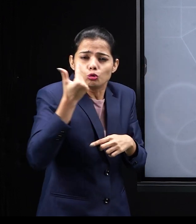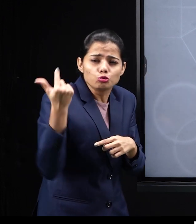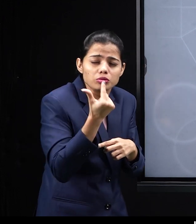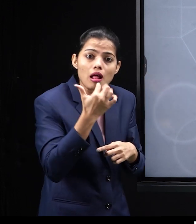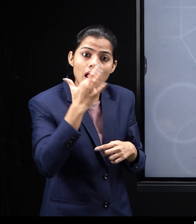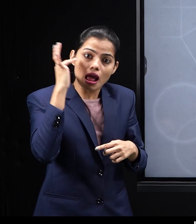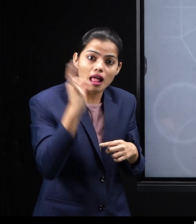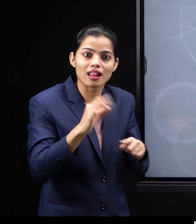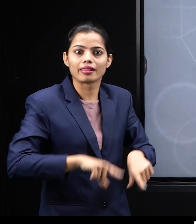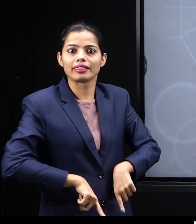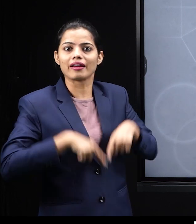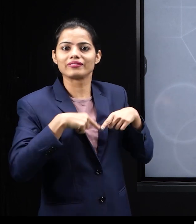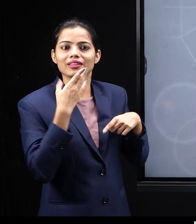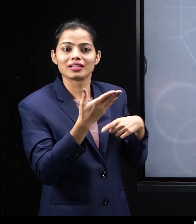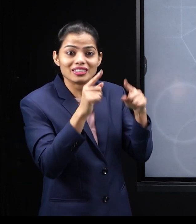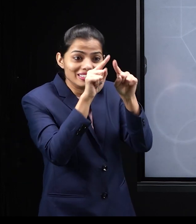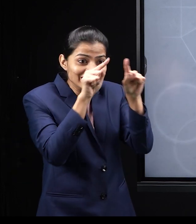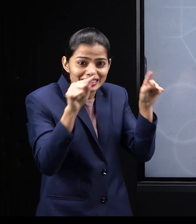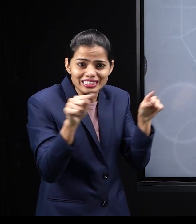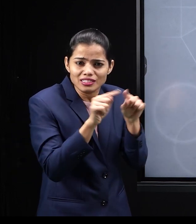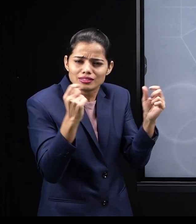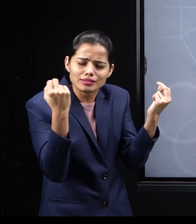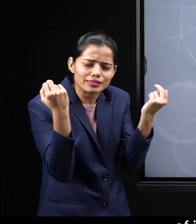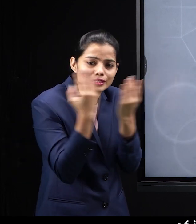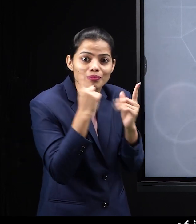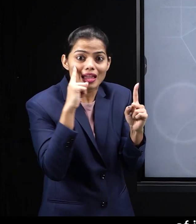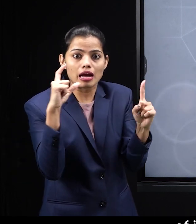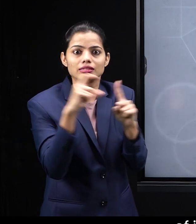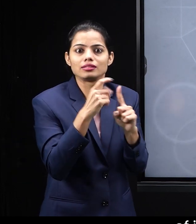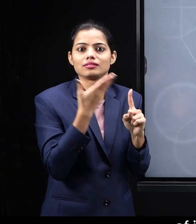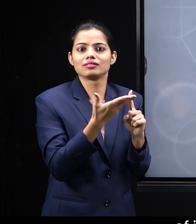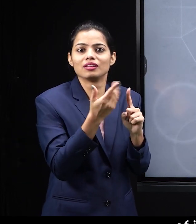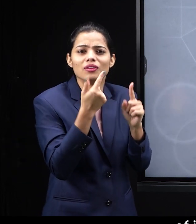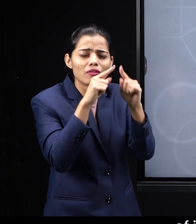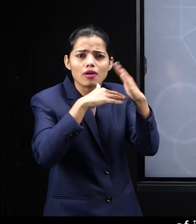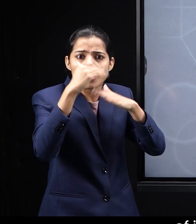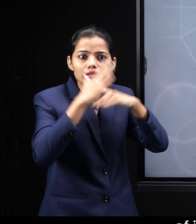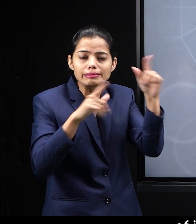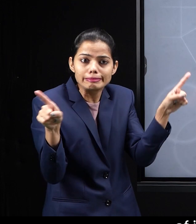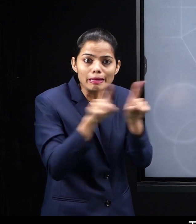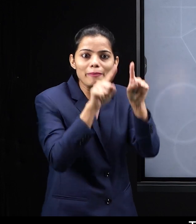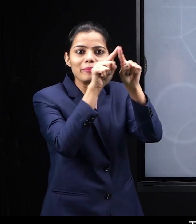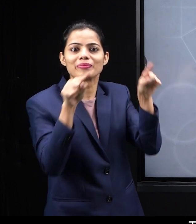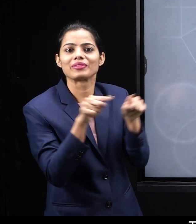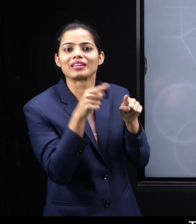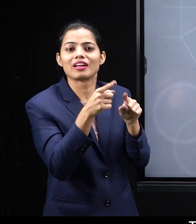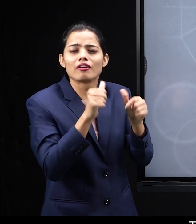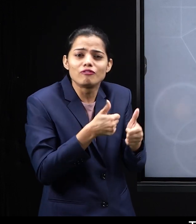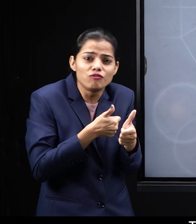It has been used in real life, such as the construction of identical buildings and so on. The following are the